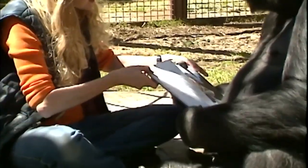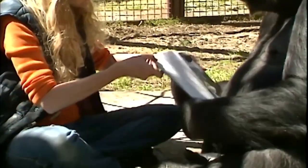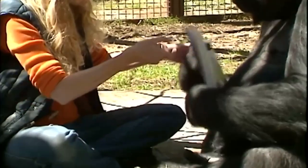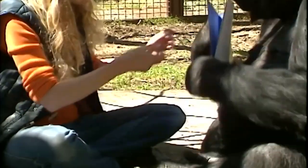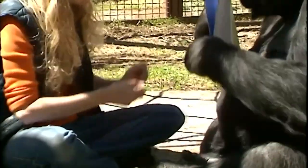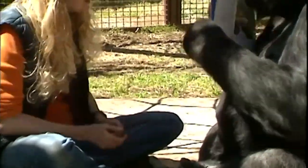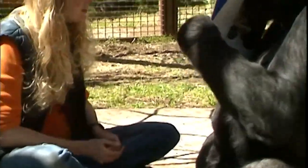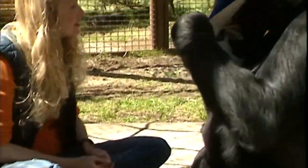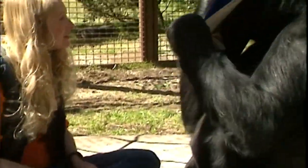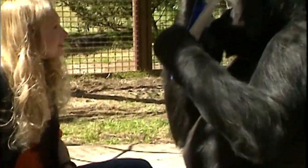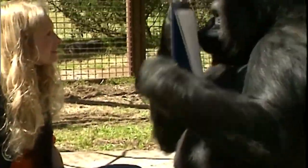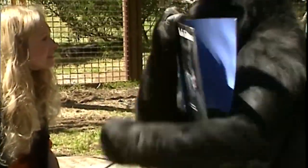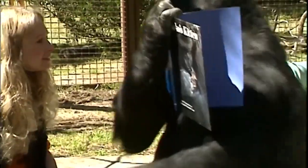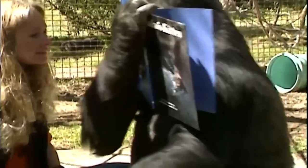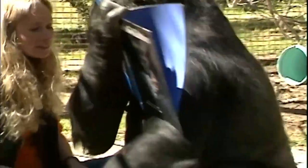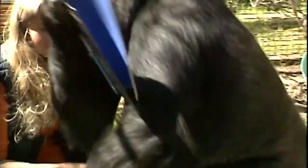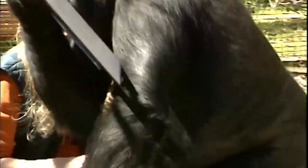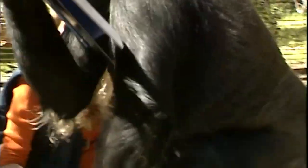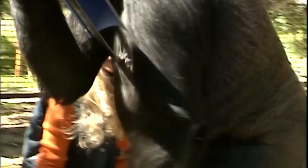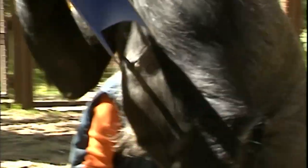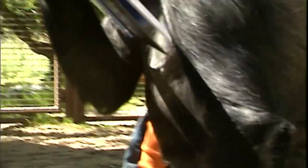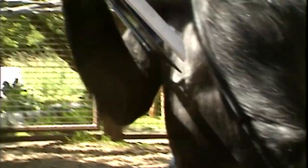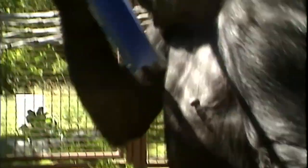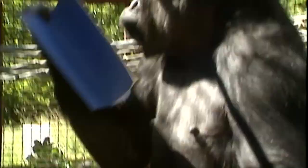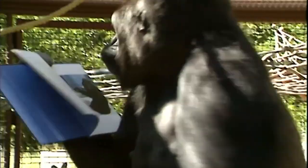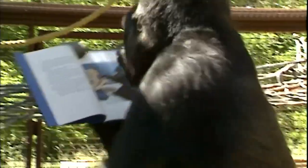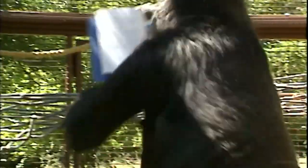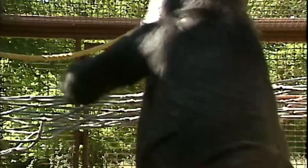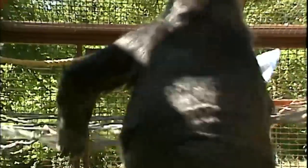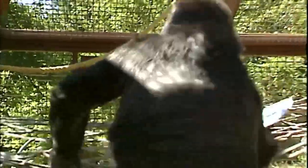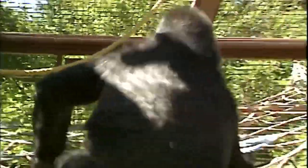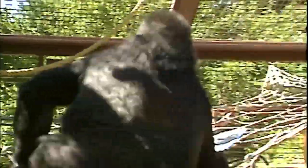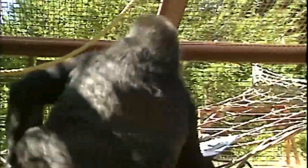You gonna look at it in private?